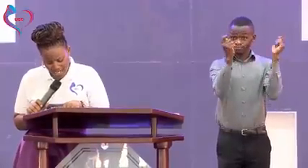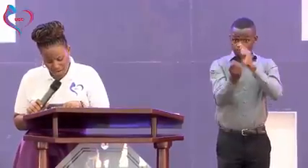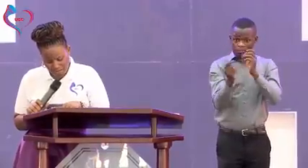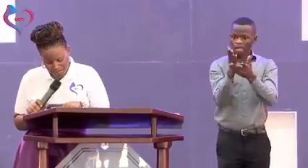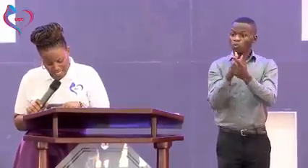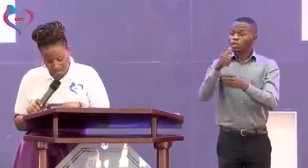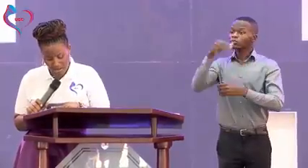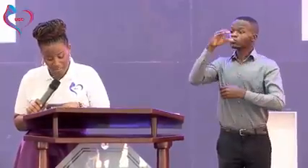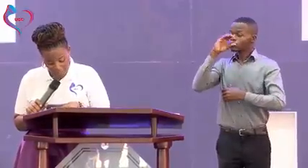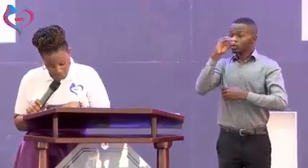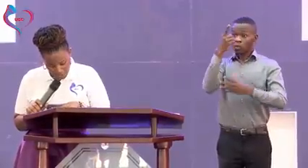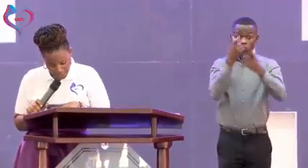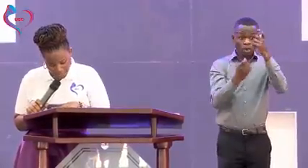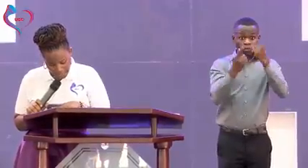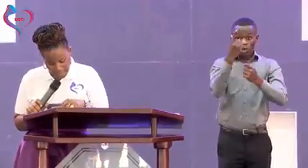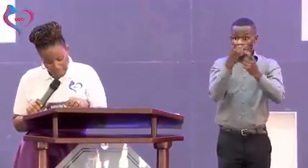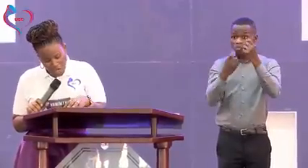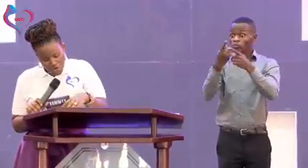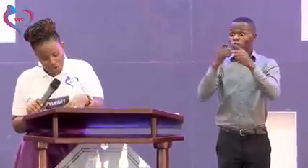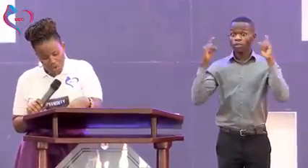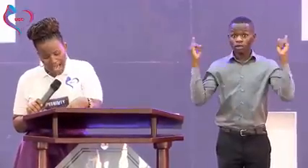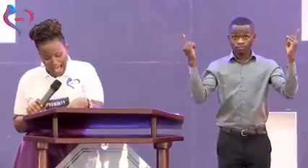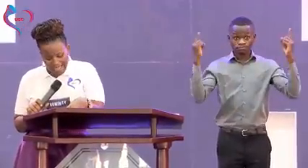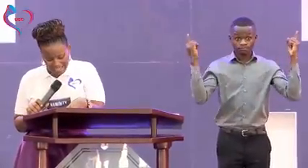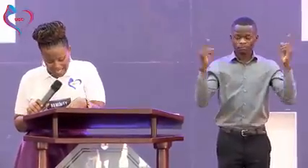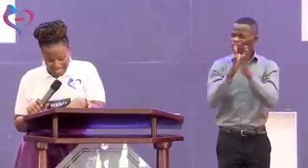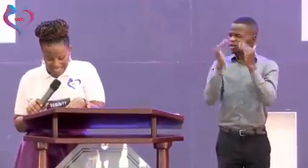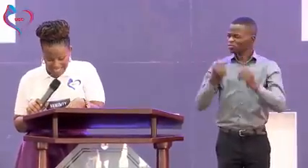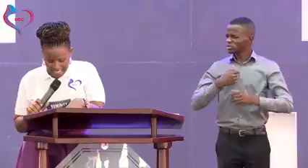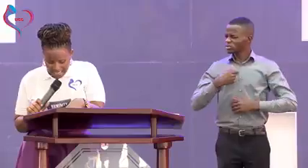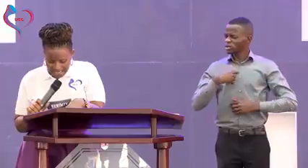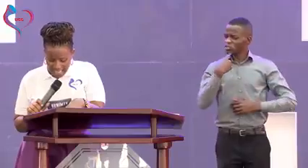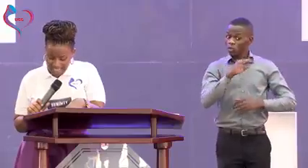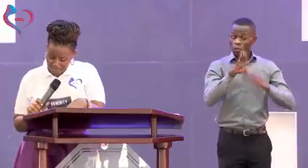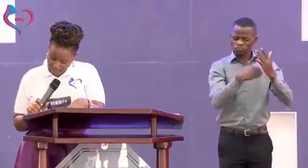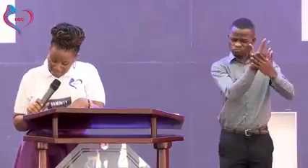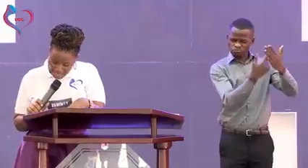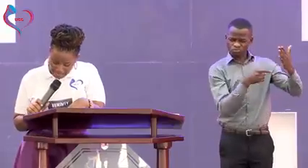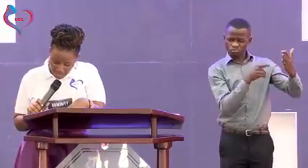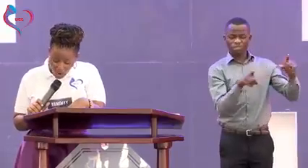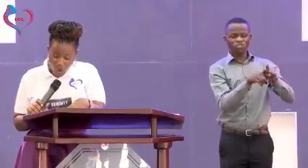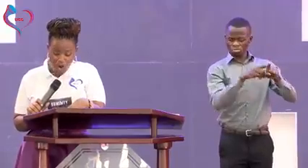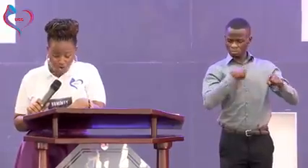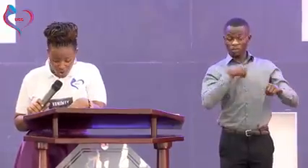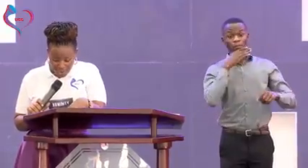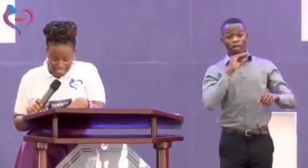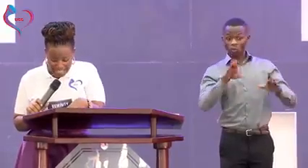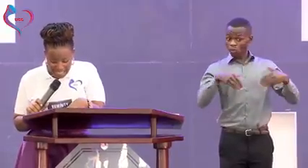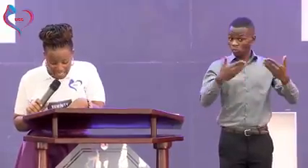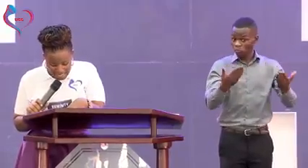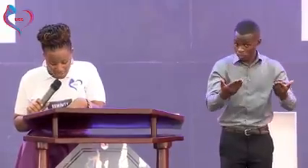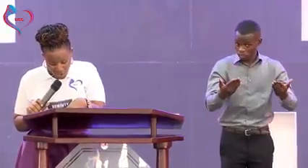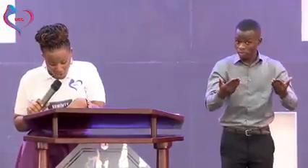not drink of the milk of the flock? Do I say these things as a mere man, or